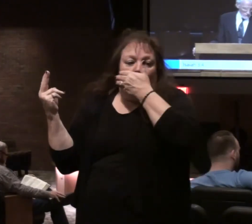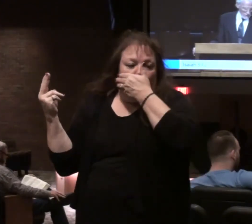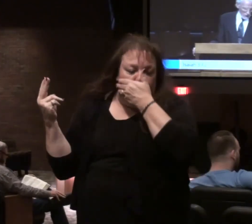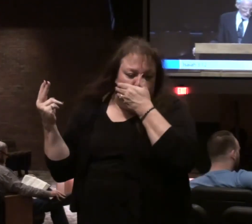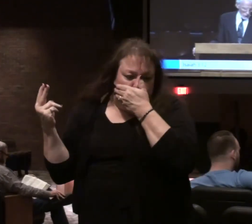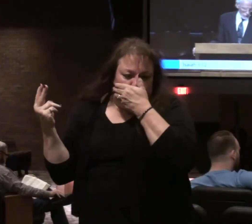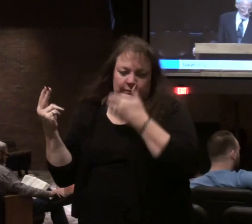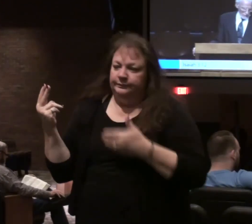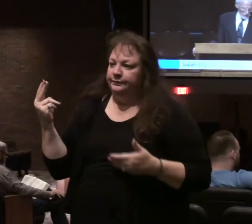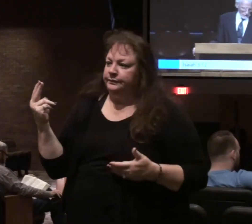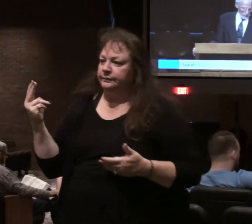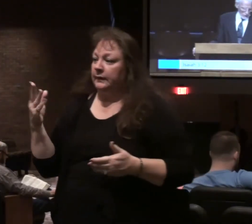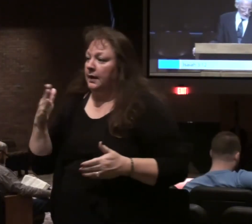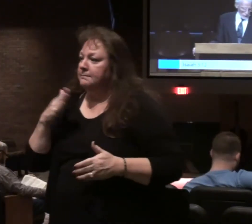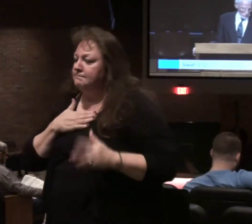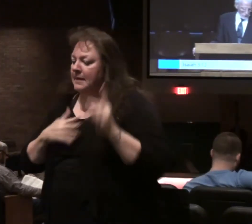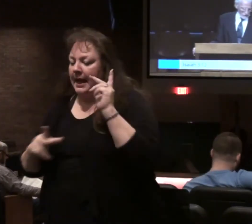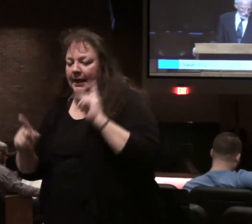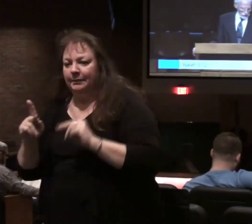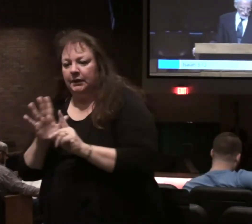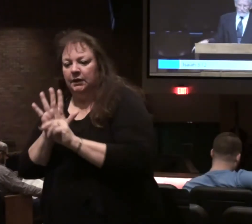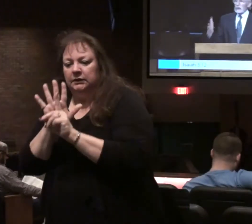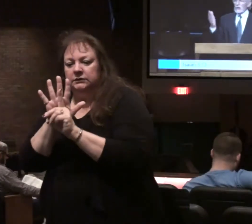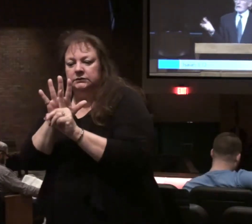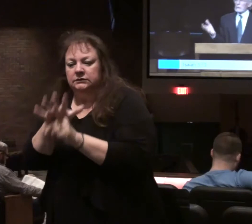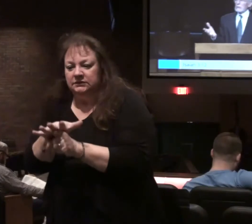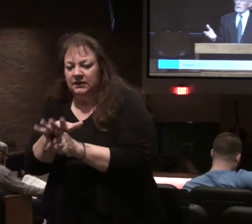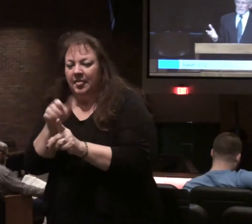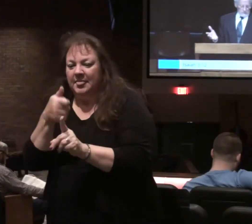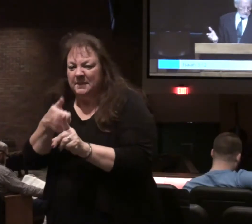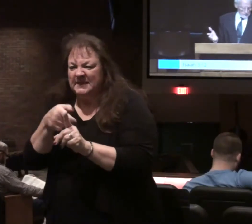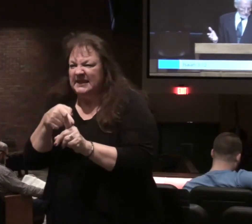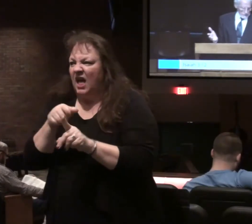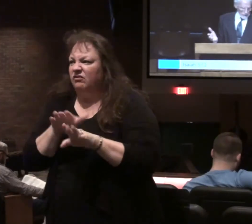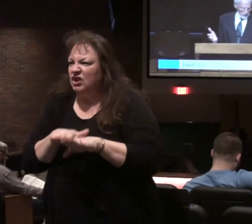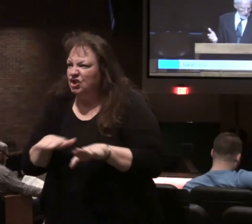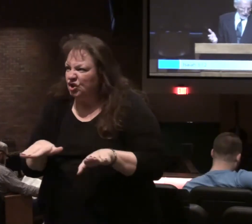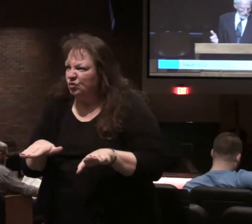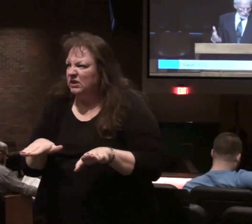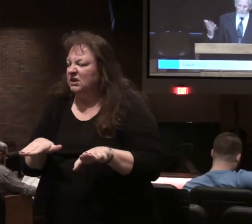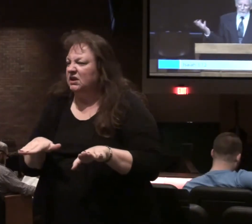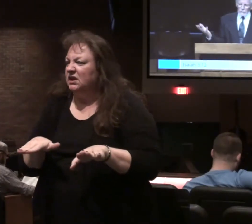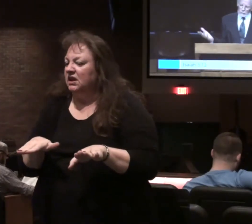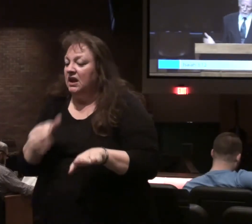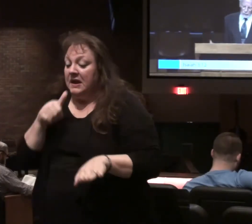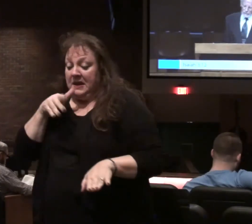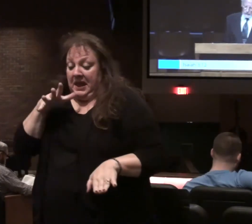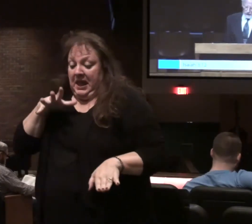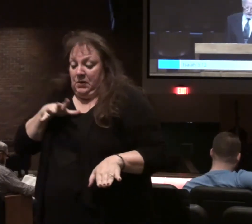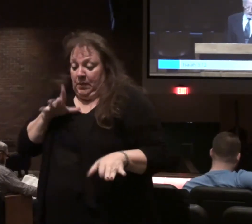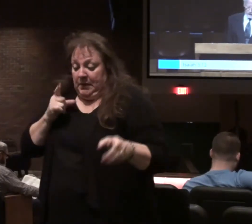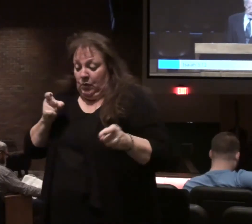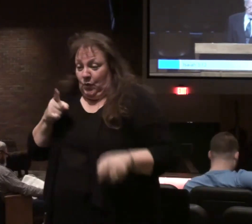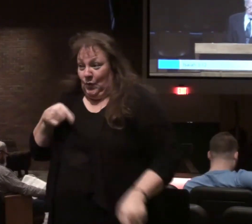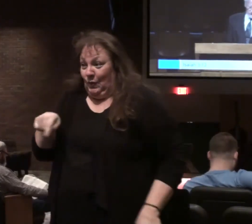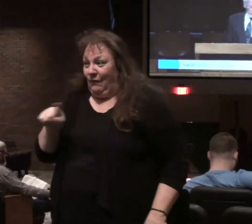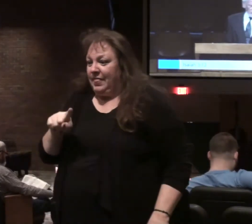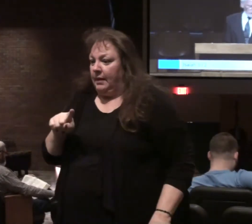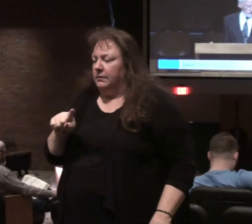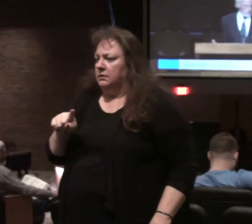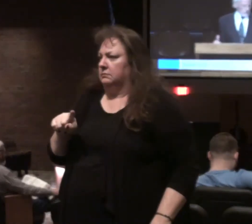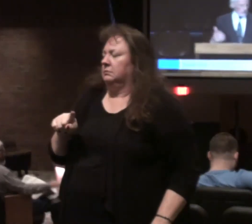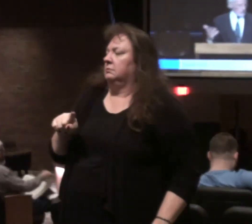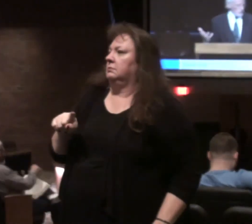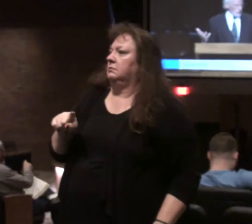Isaiah. O my people, their oppressors are children, and women rule over them. You say,